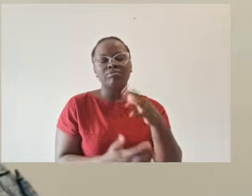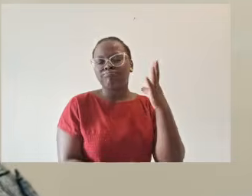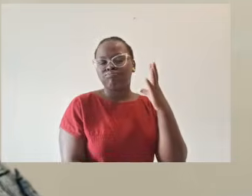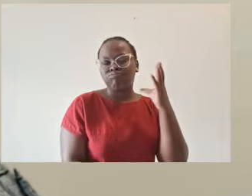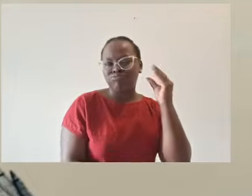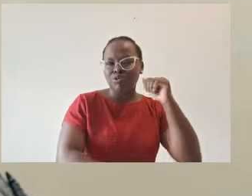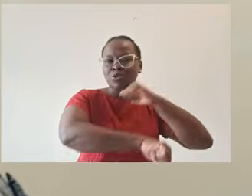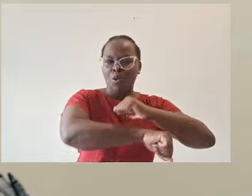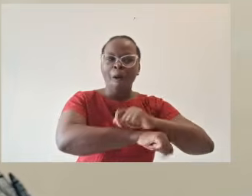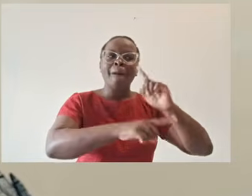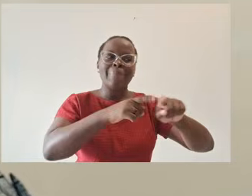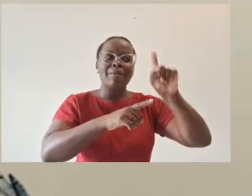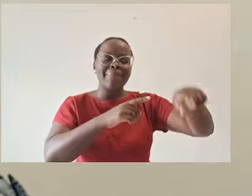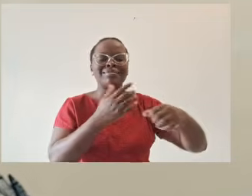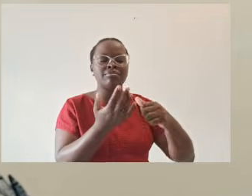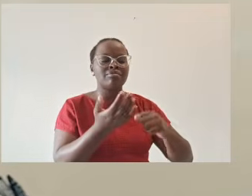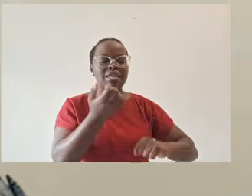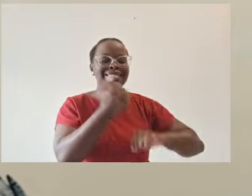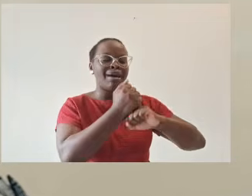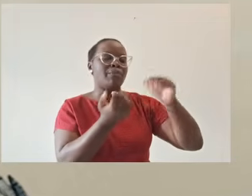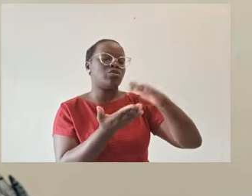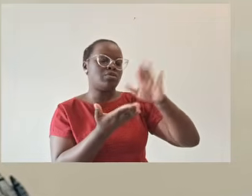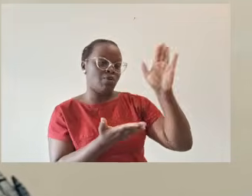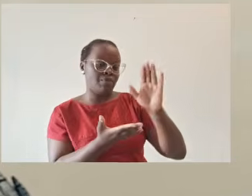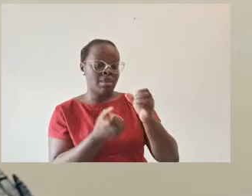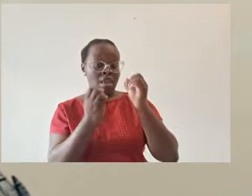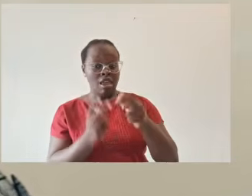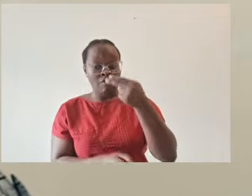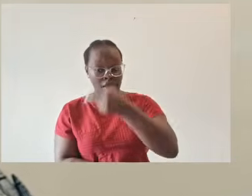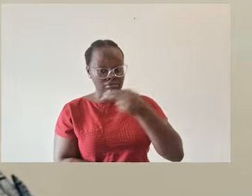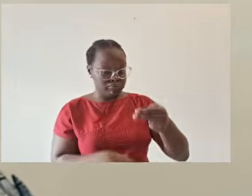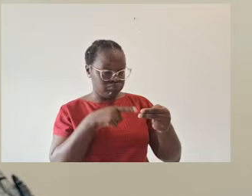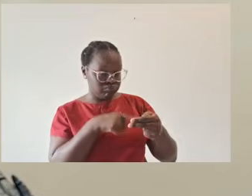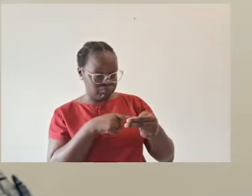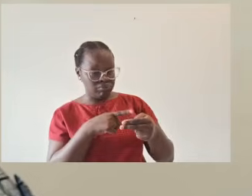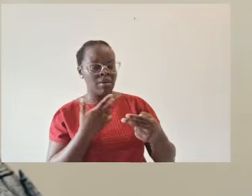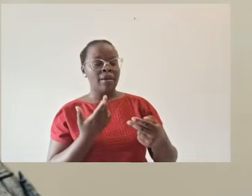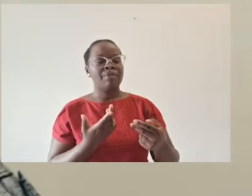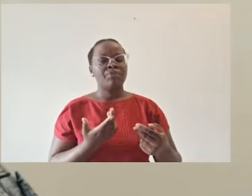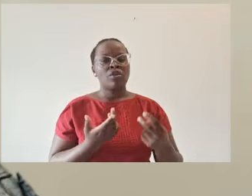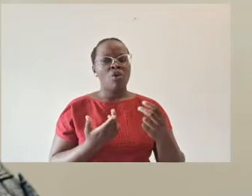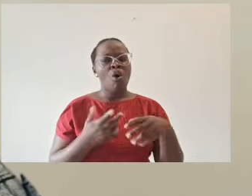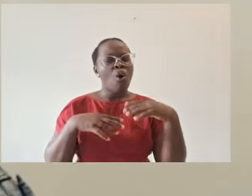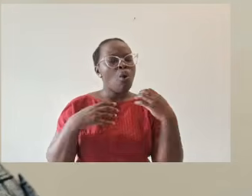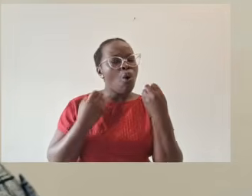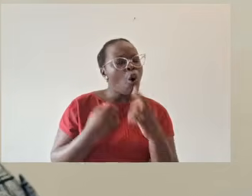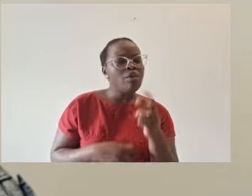intervention. Those who have got hard of hearing and mild hearing loss can benefit into